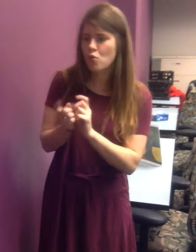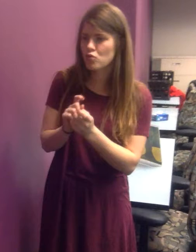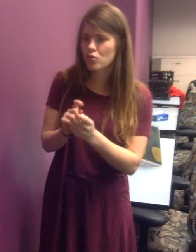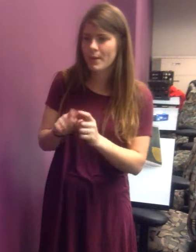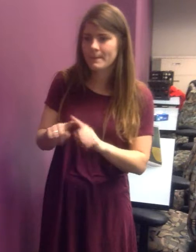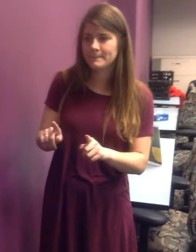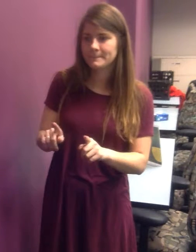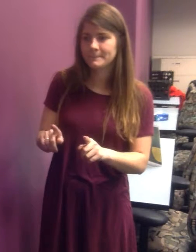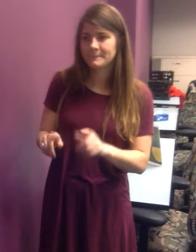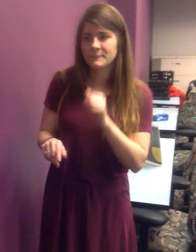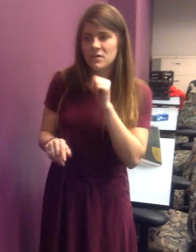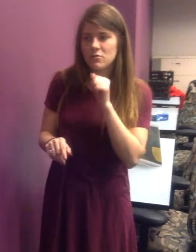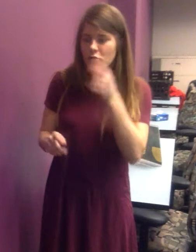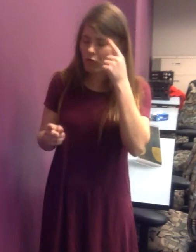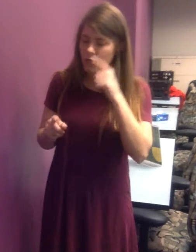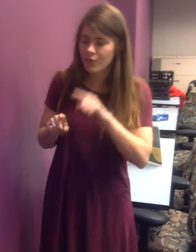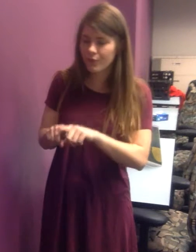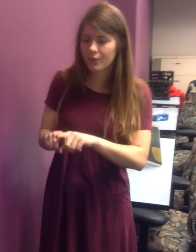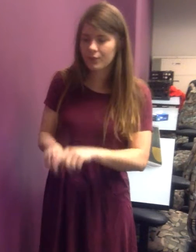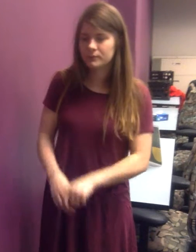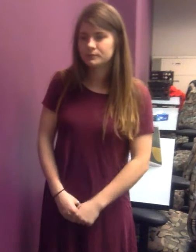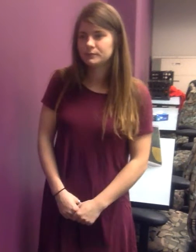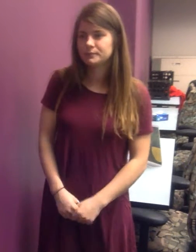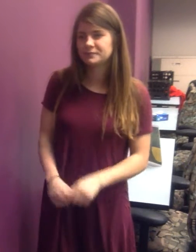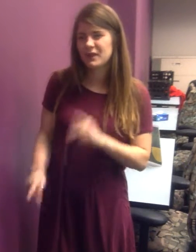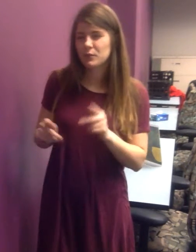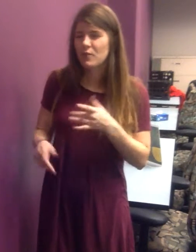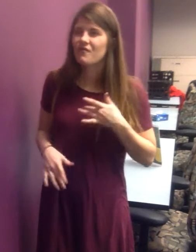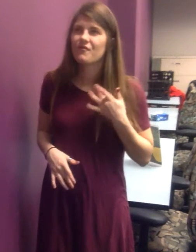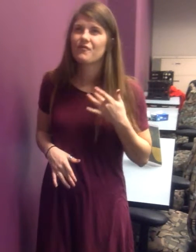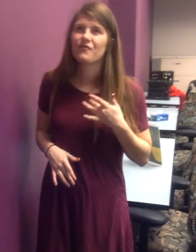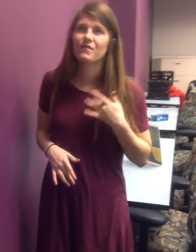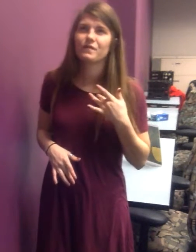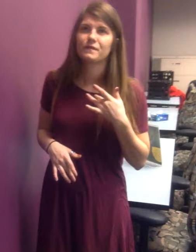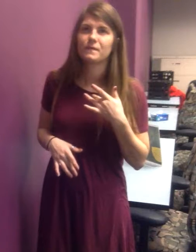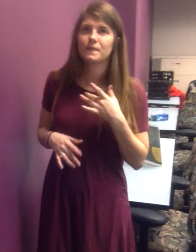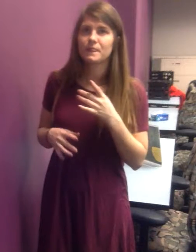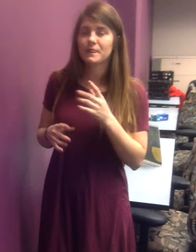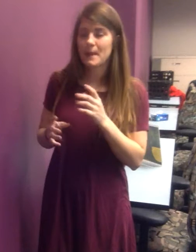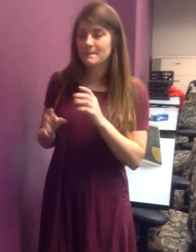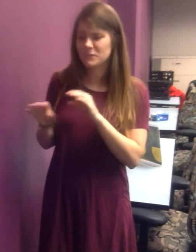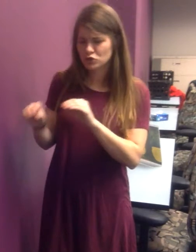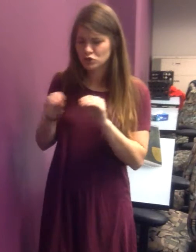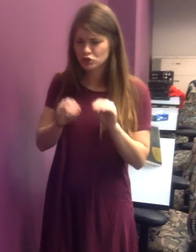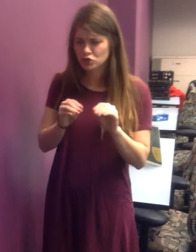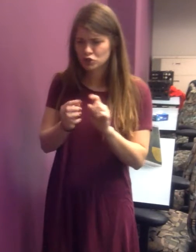going to be movement, that galvanized the action of the people who oppose it. The American people hadn't focused on these issues